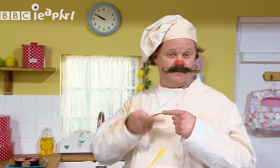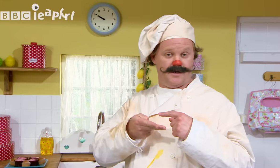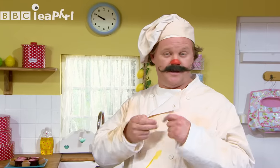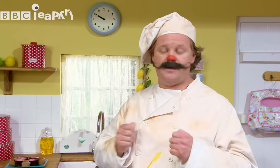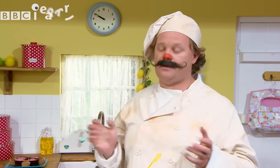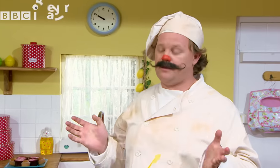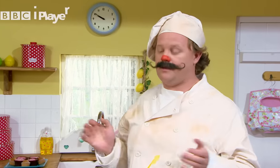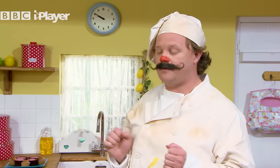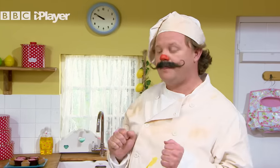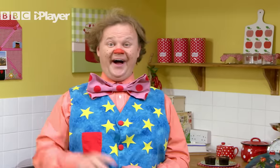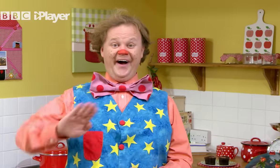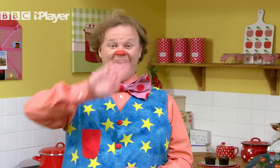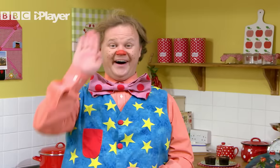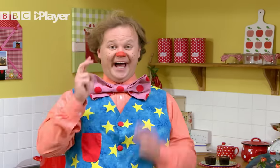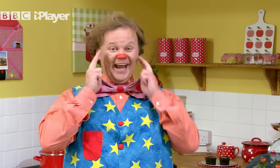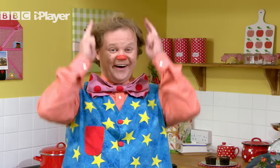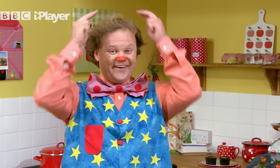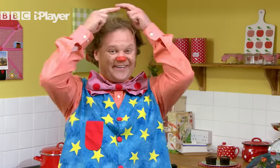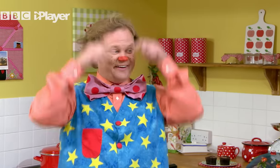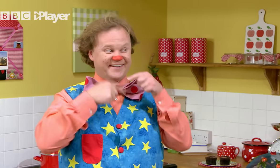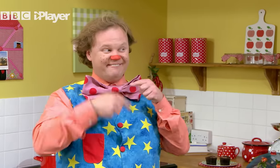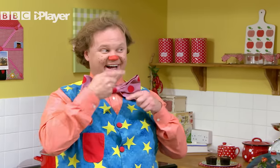Tumble! Oh, hello, Chef Tumble!